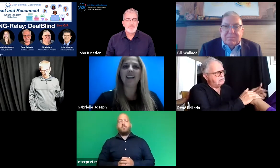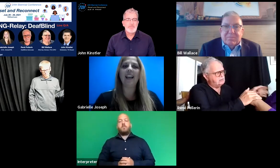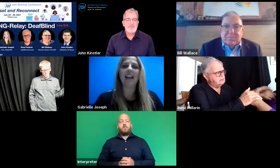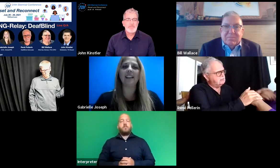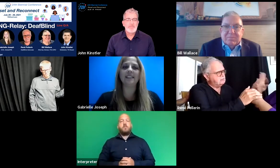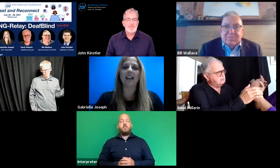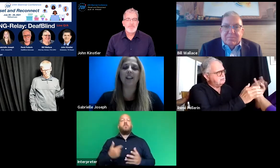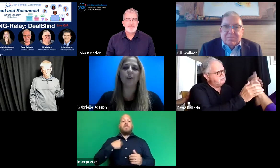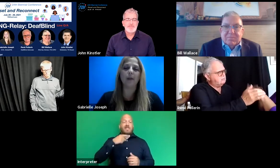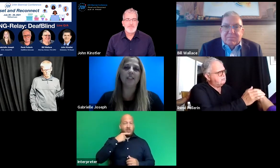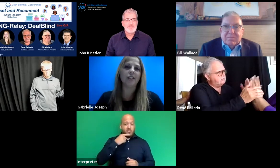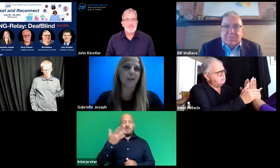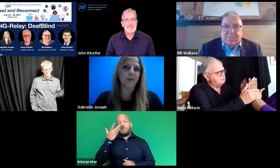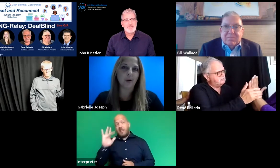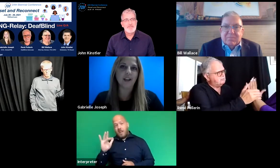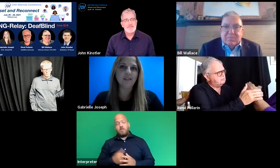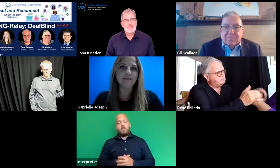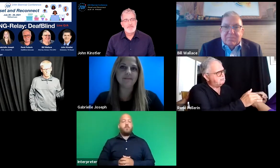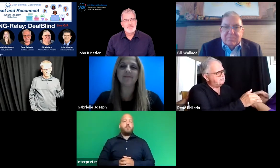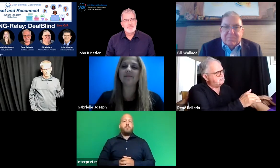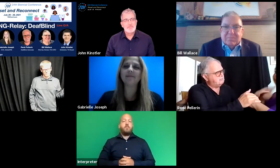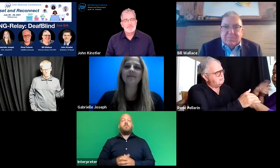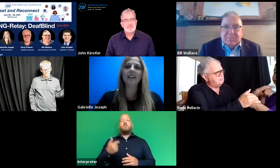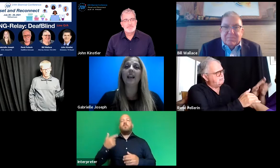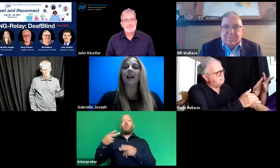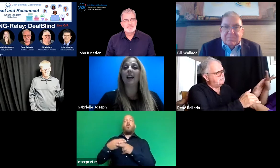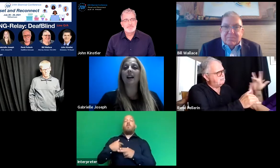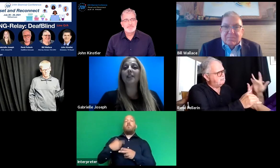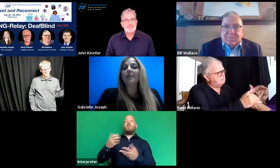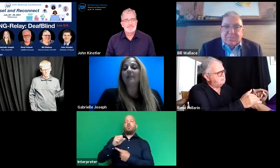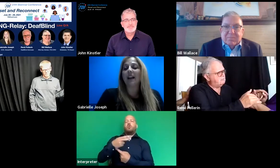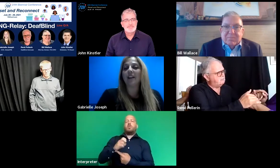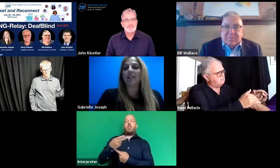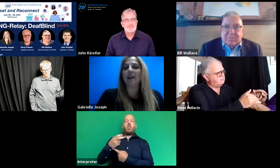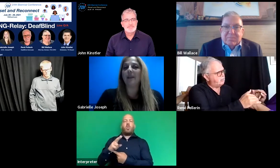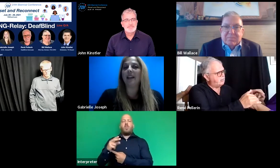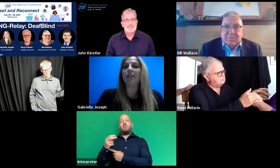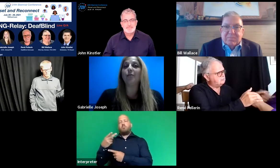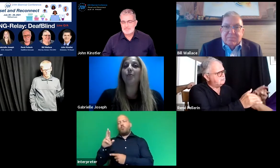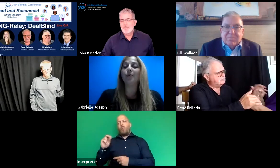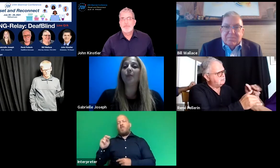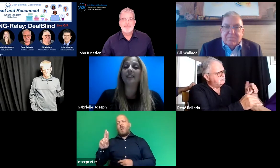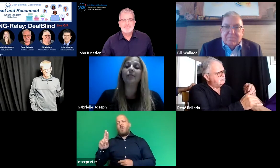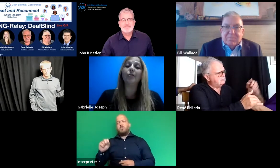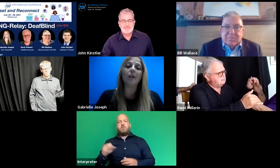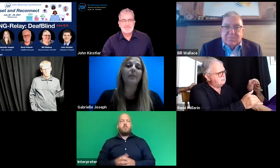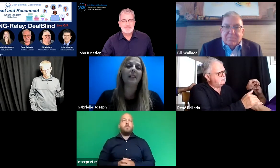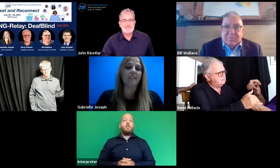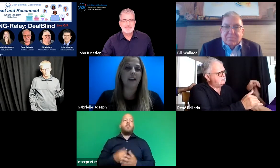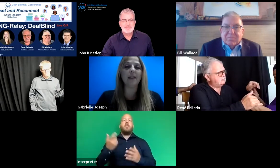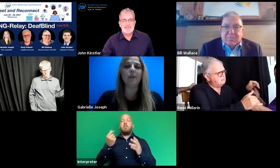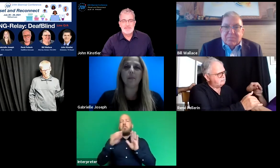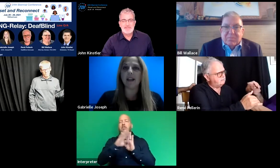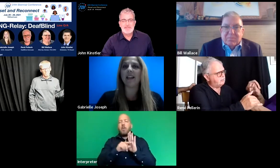sighted, and I go by she, her pronouns. A little bit of background about me. I did grow up